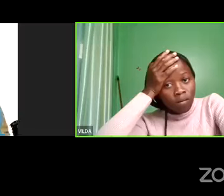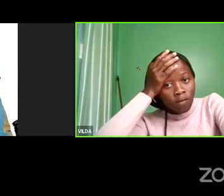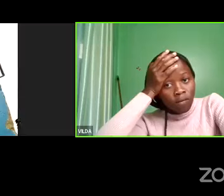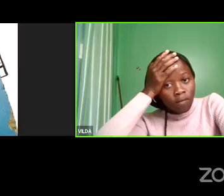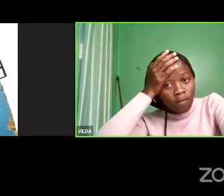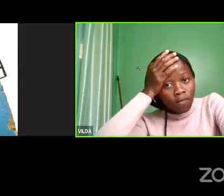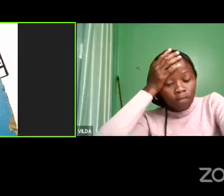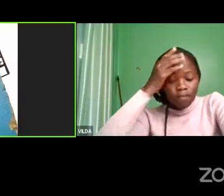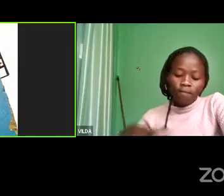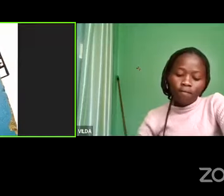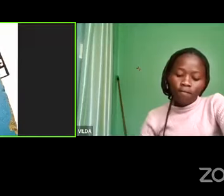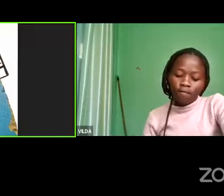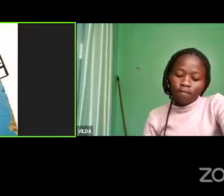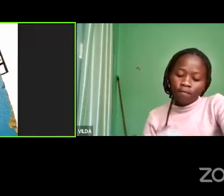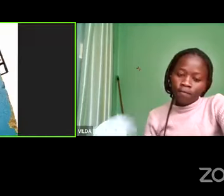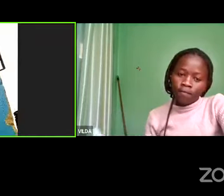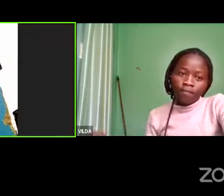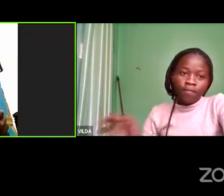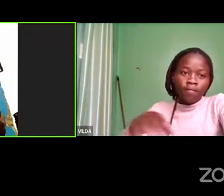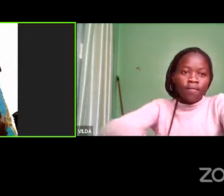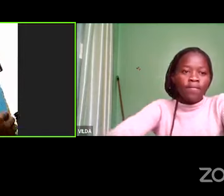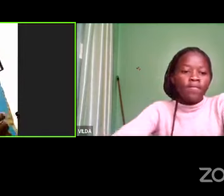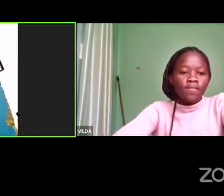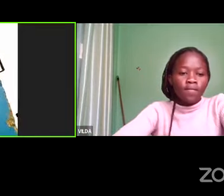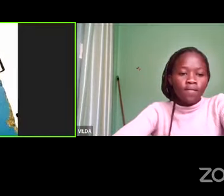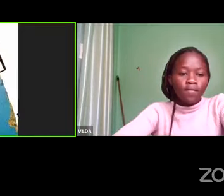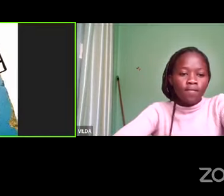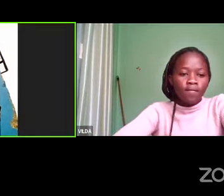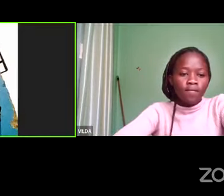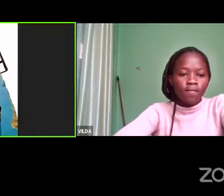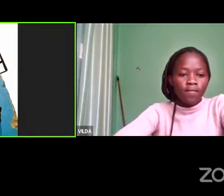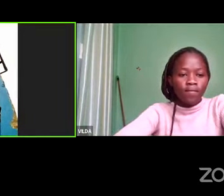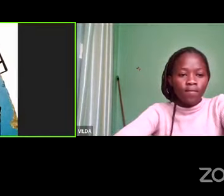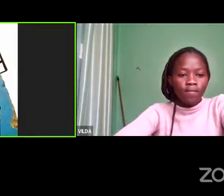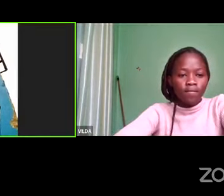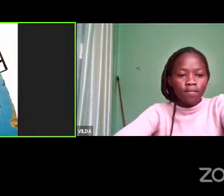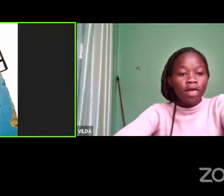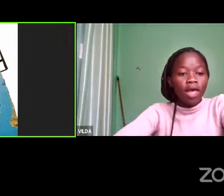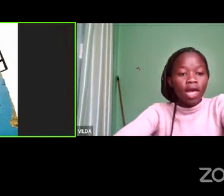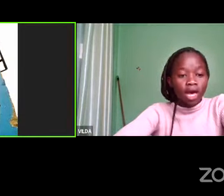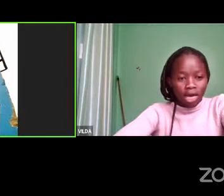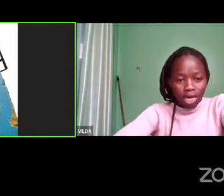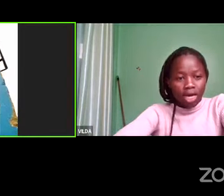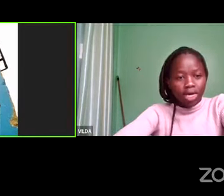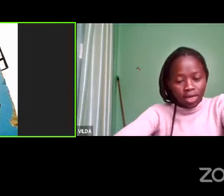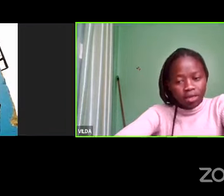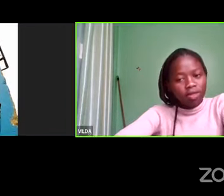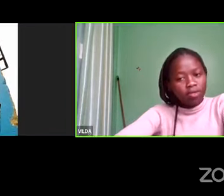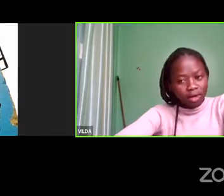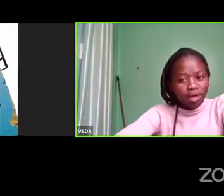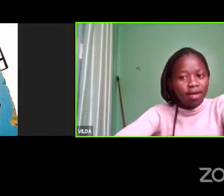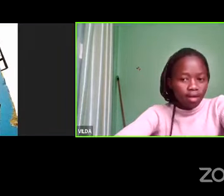Thank you, Vilda, for giving me this opportunity. Hello, can you hear me? Yes, we can hear